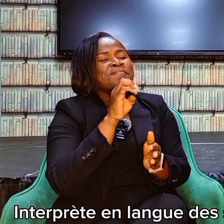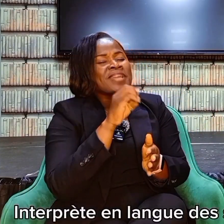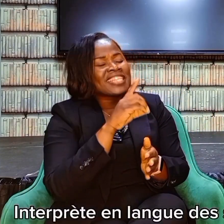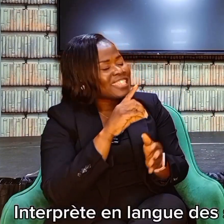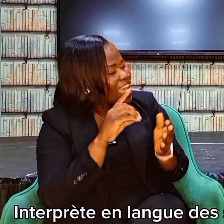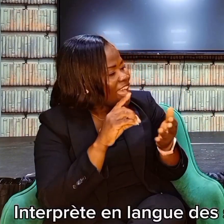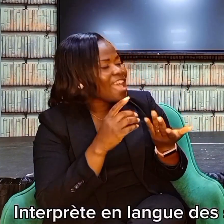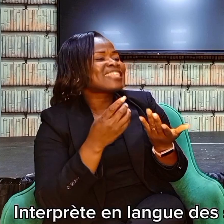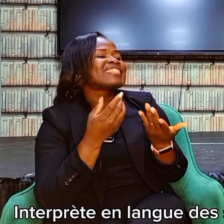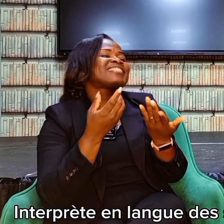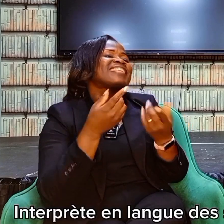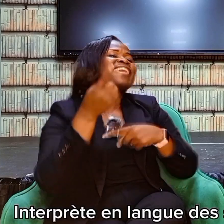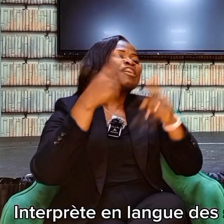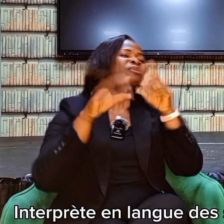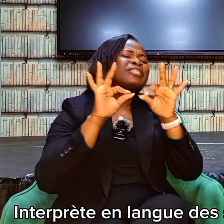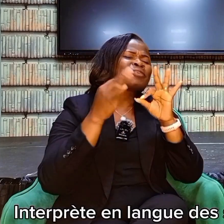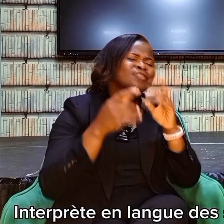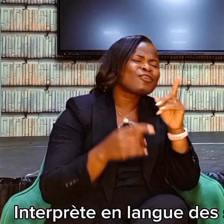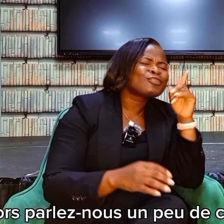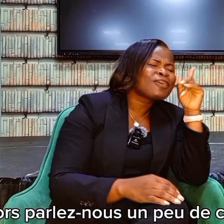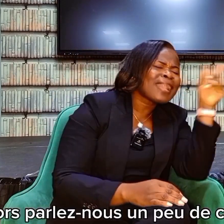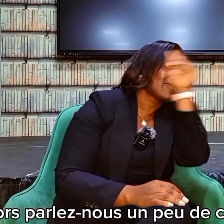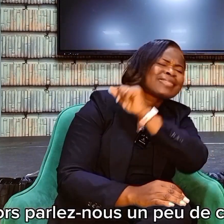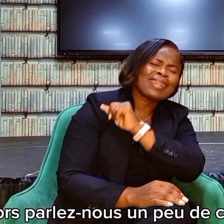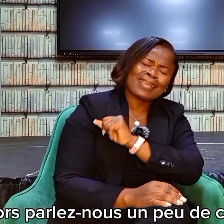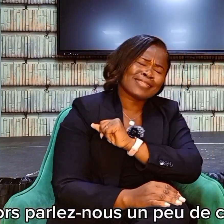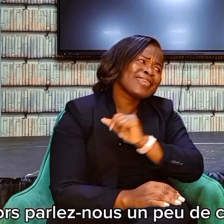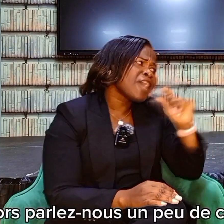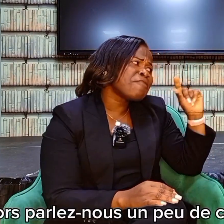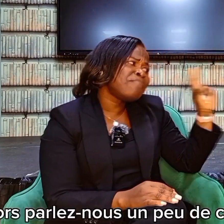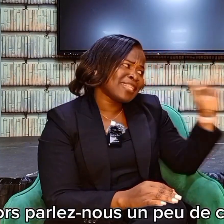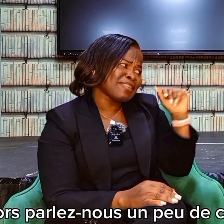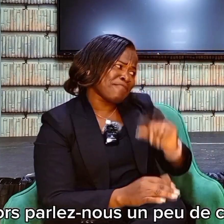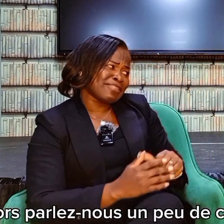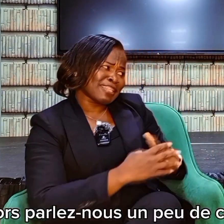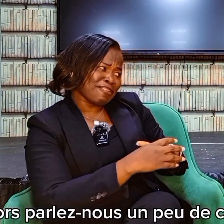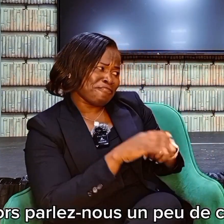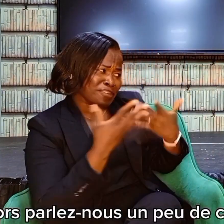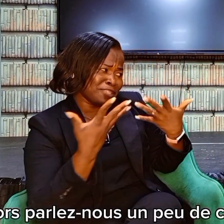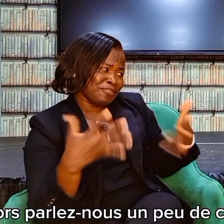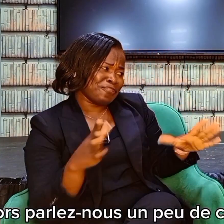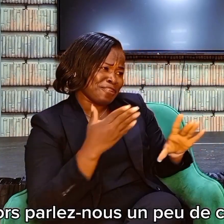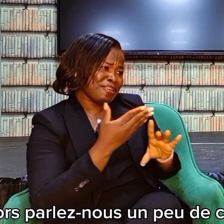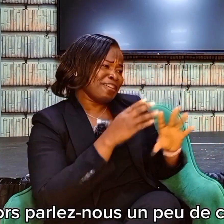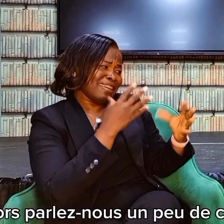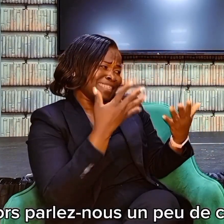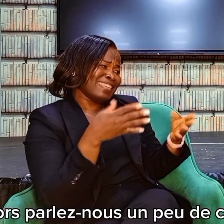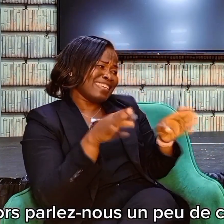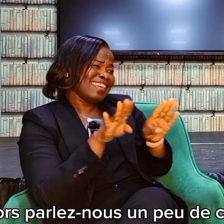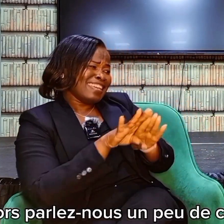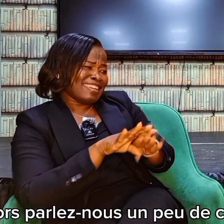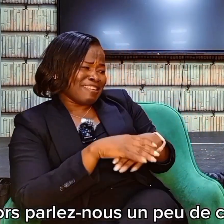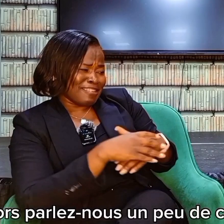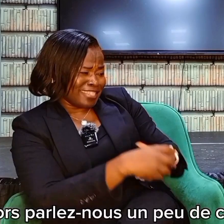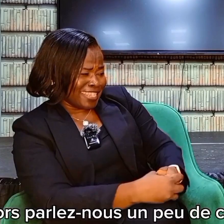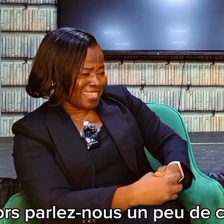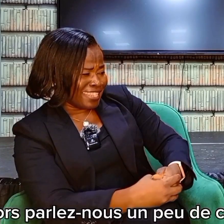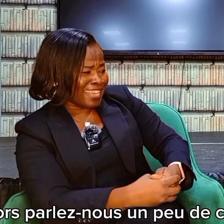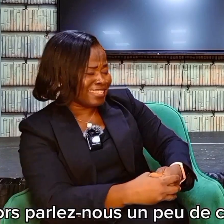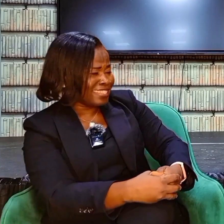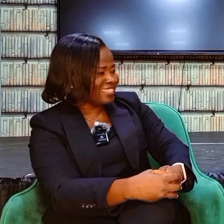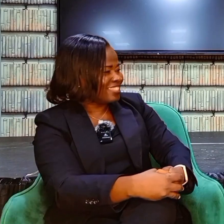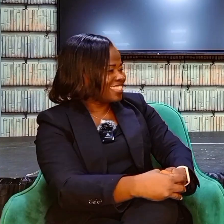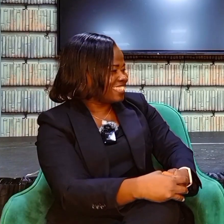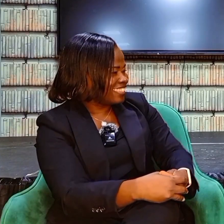African Media Sign Language Interpreter. So tell us a bit about that conference before